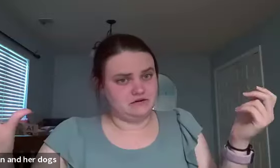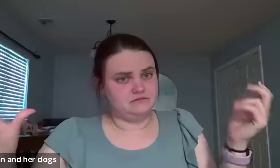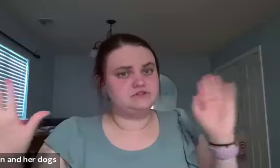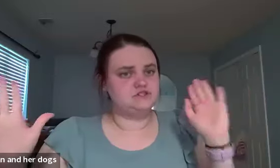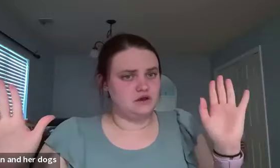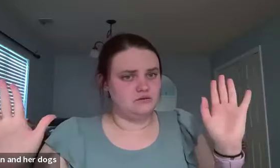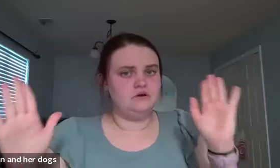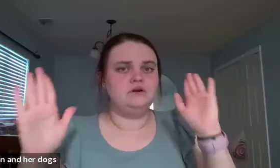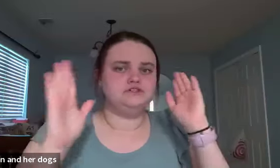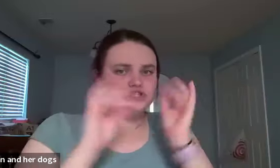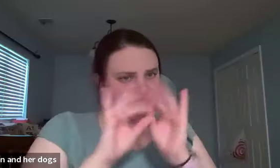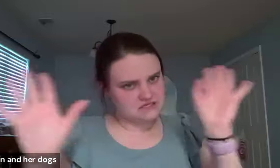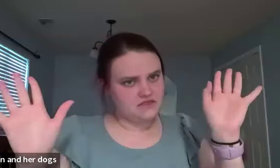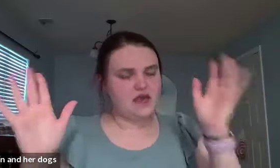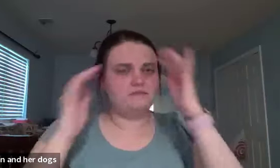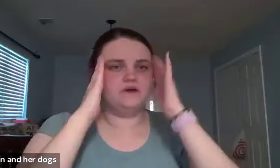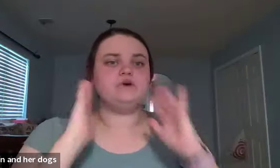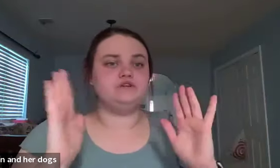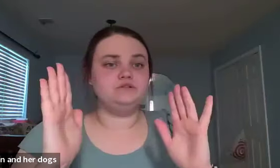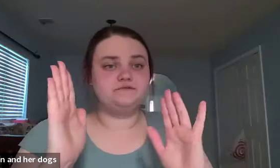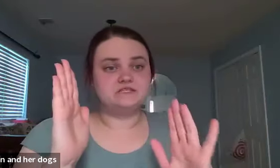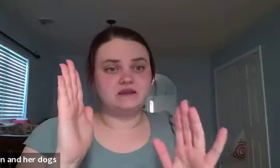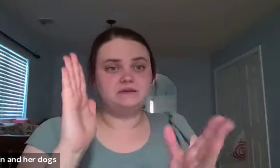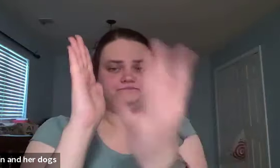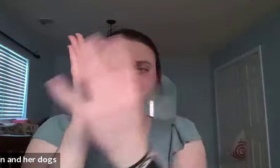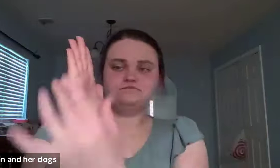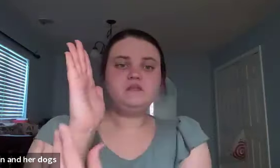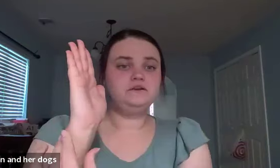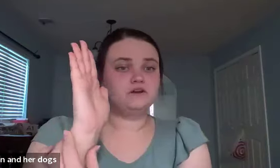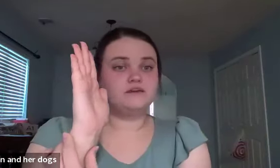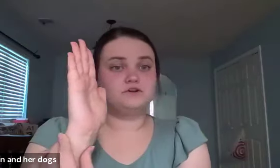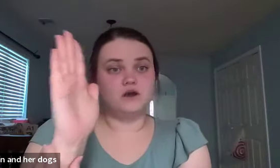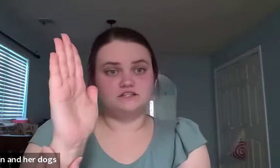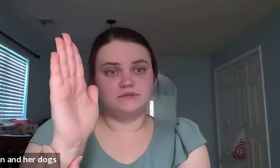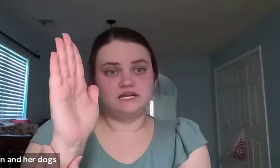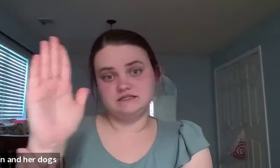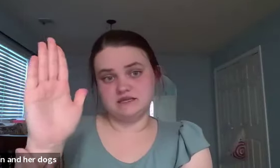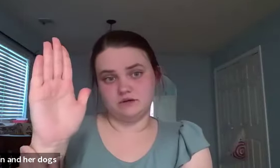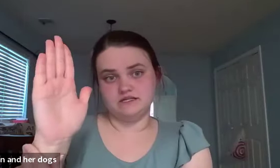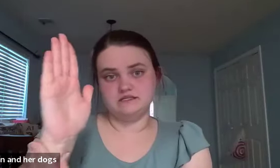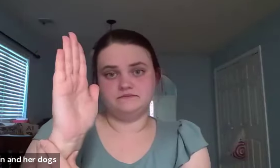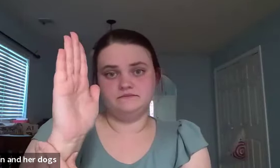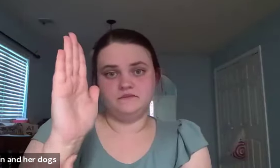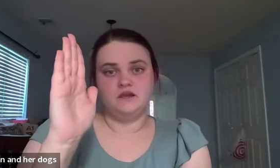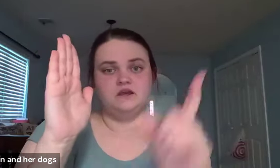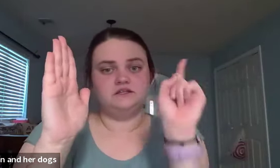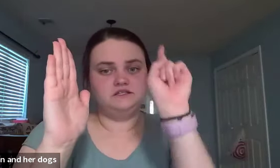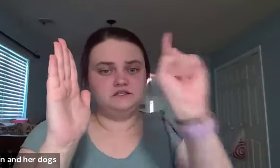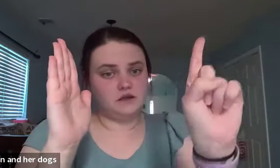ASL. So just to say that, but what you would do for second, you're going to have your non-dominant hand sideways.